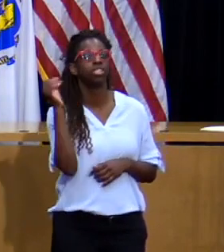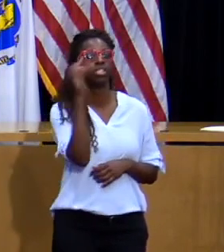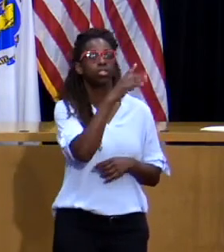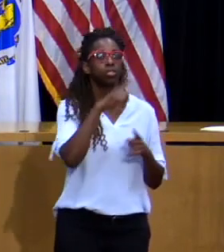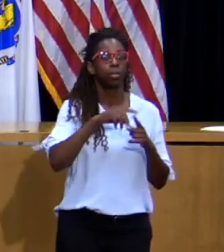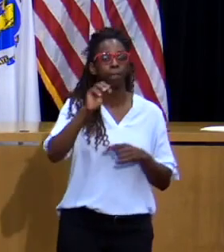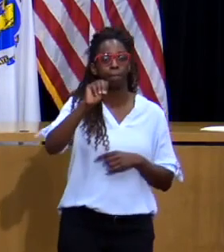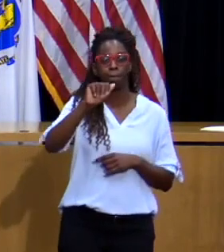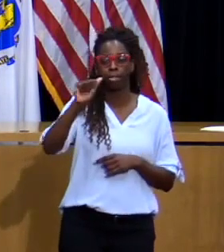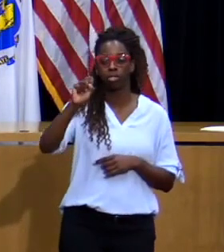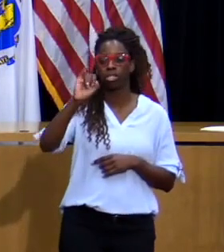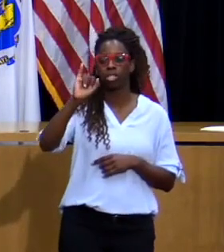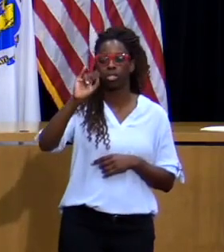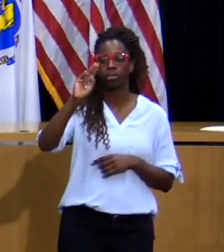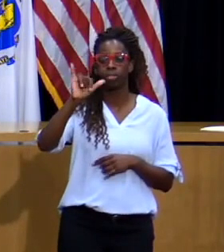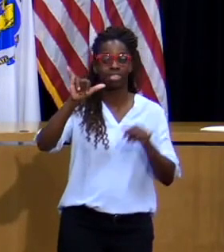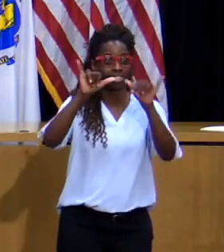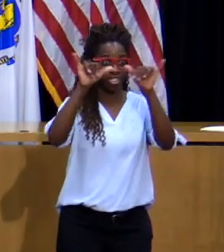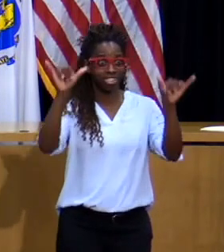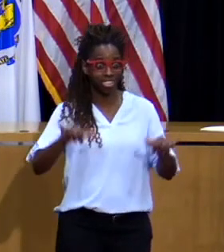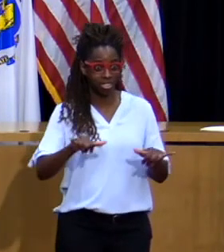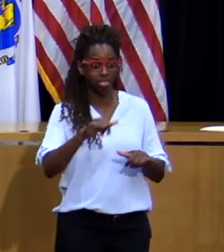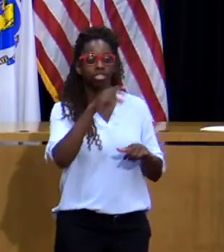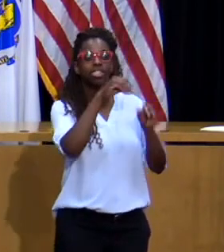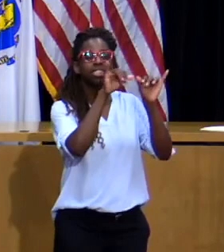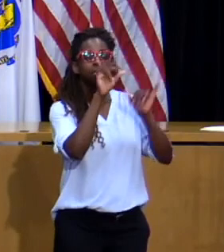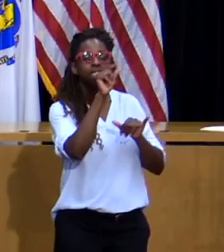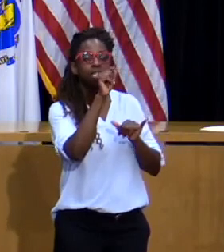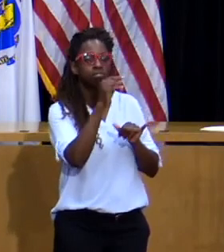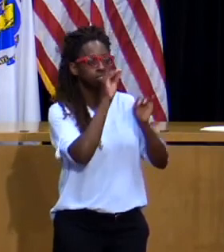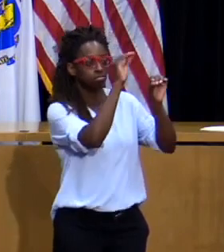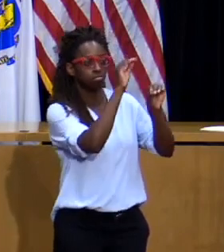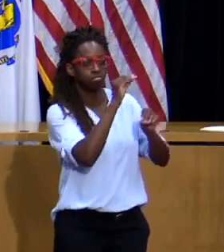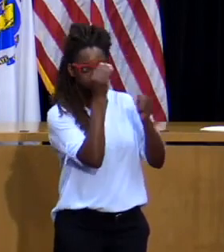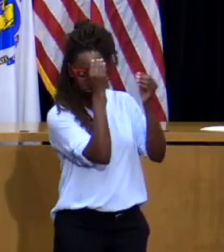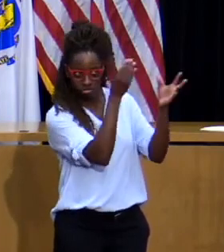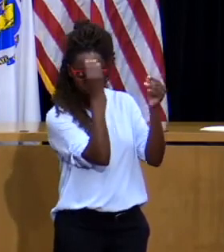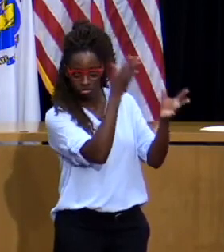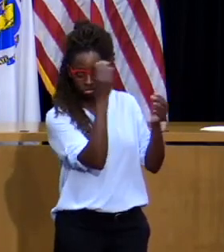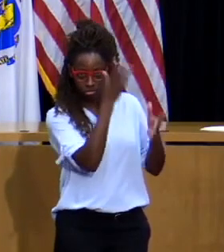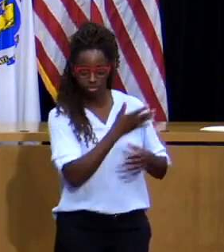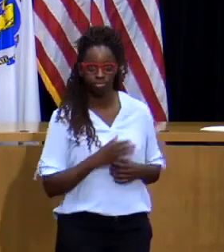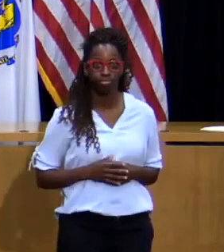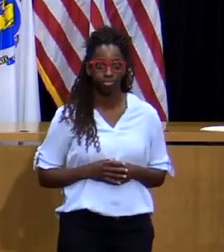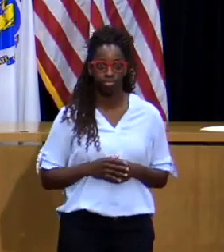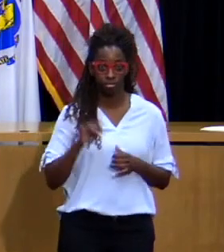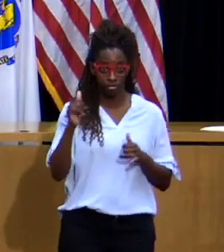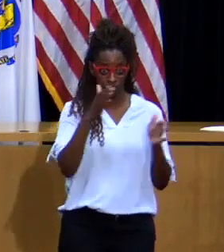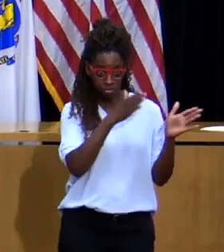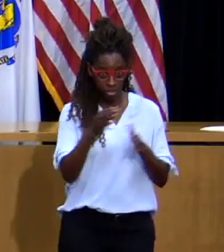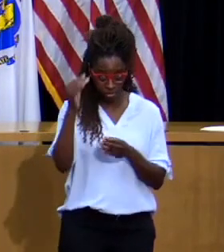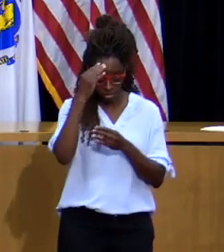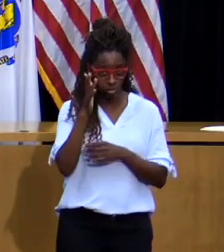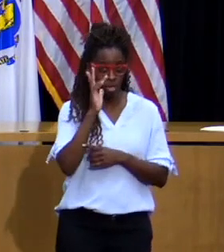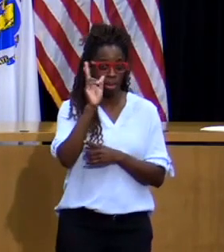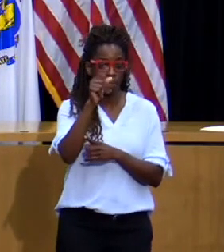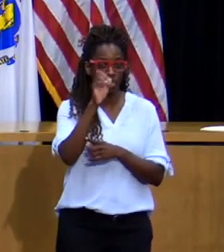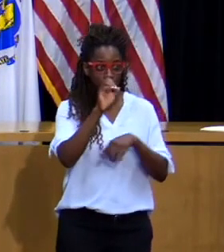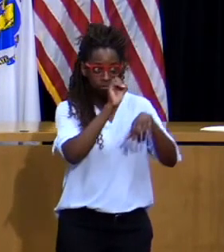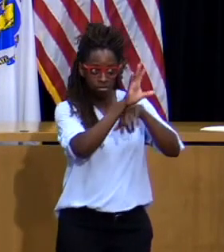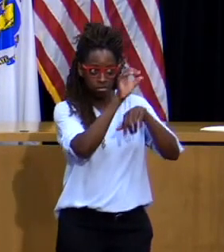their facility's current emergency vaccination plans and updating them if needed. But as I said, our hospitals are